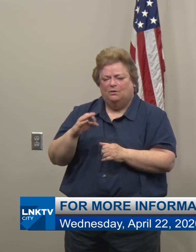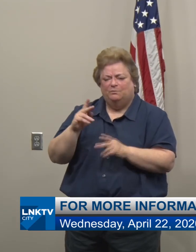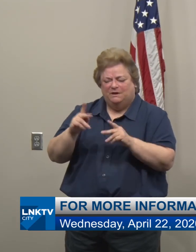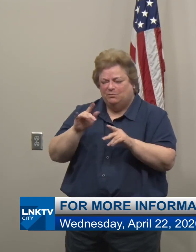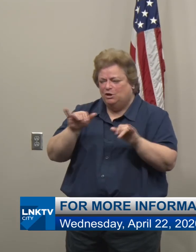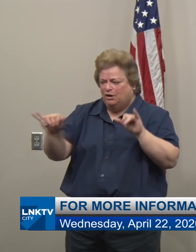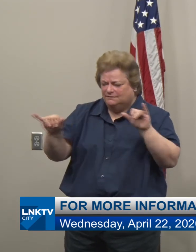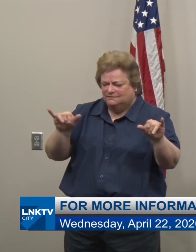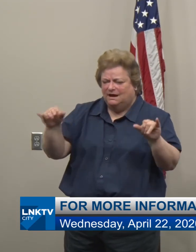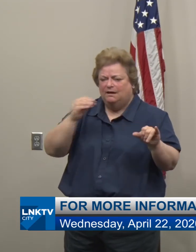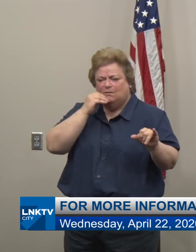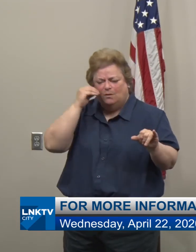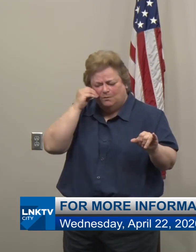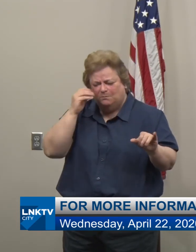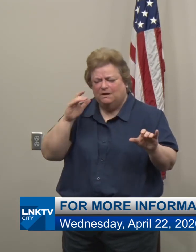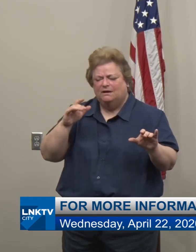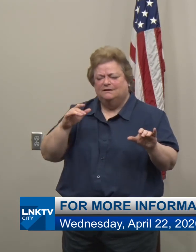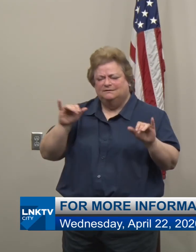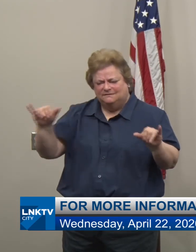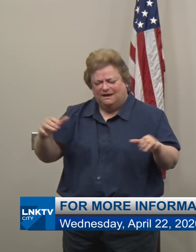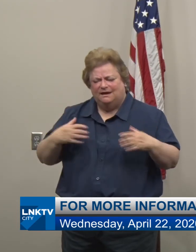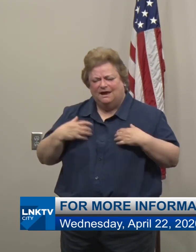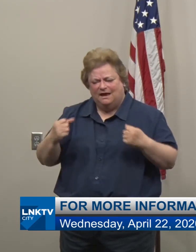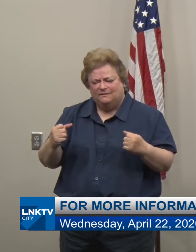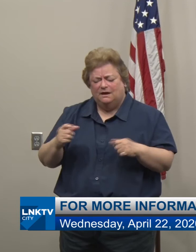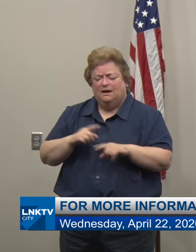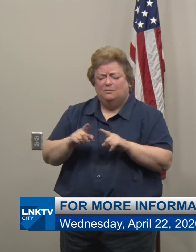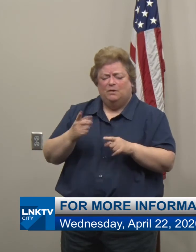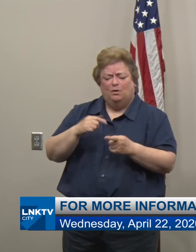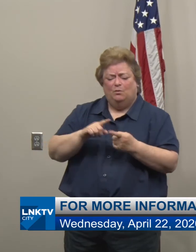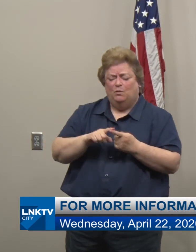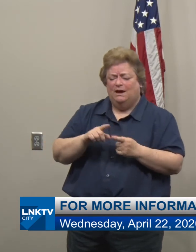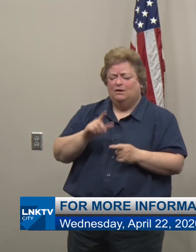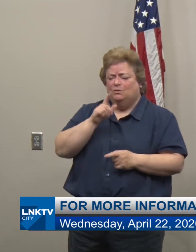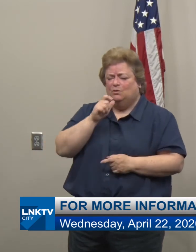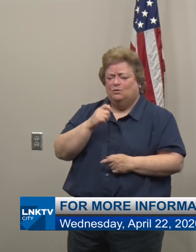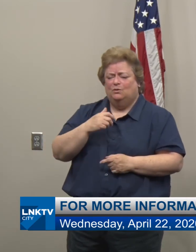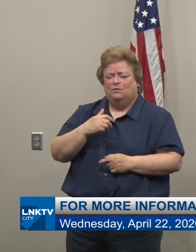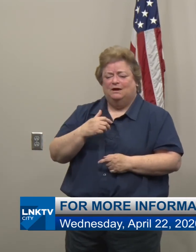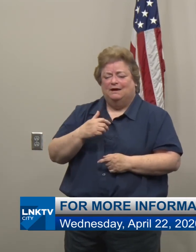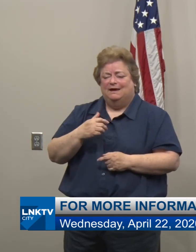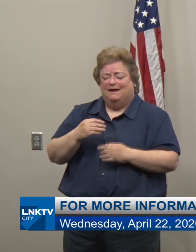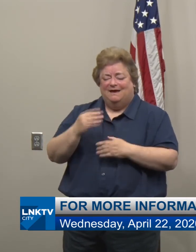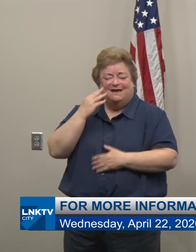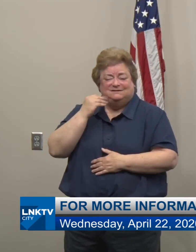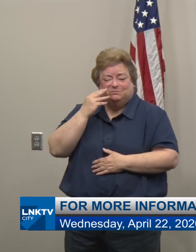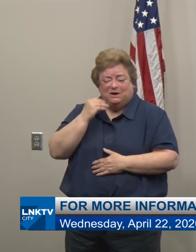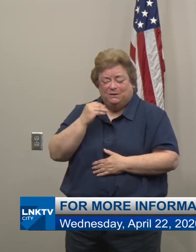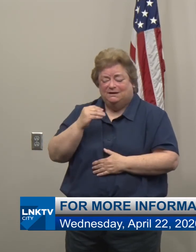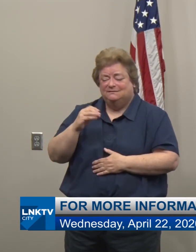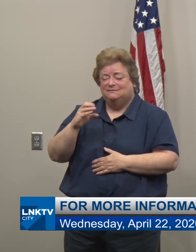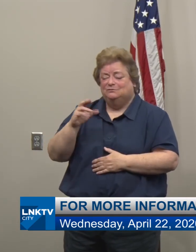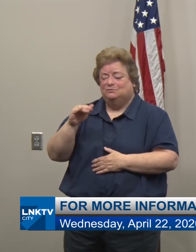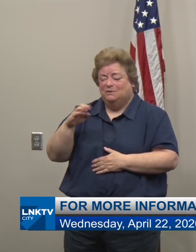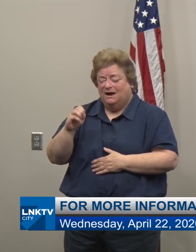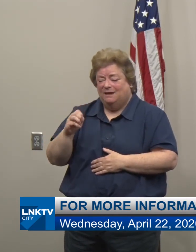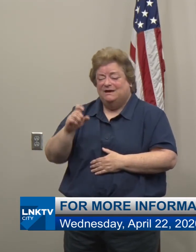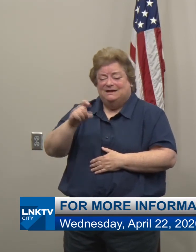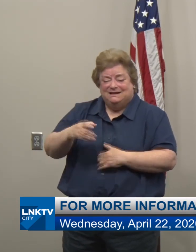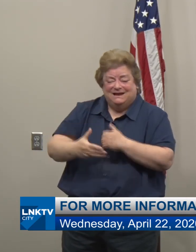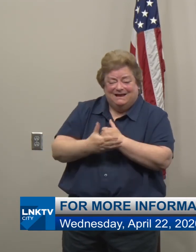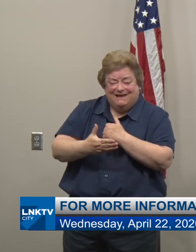staying home and staying healthy. But when victims of crime who need our assistance come in, they're able